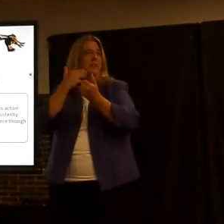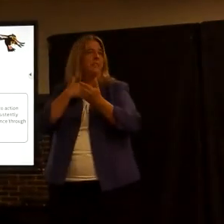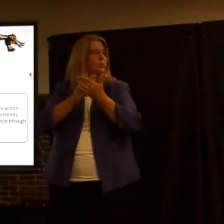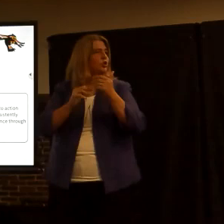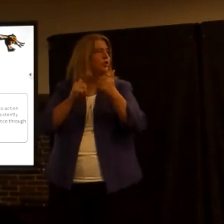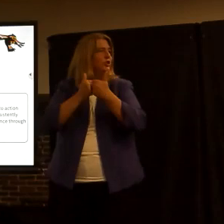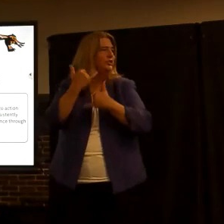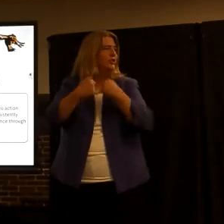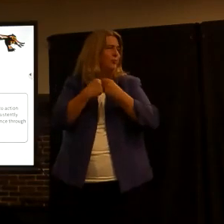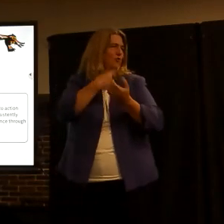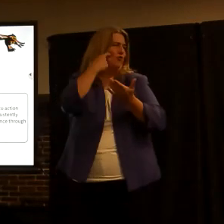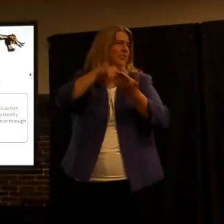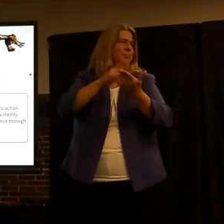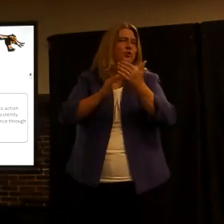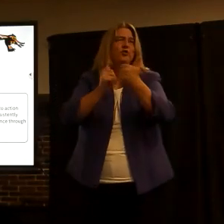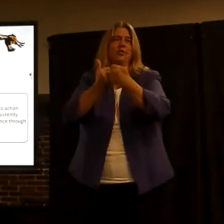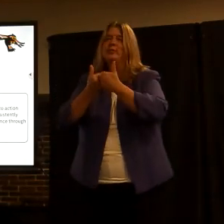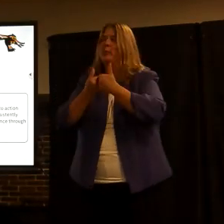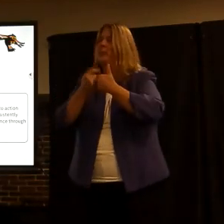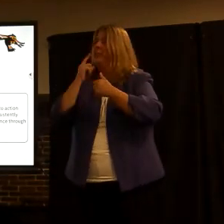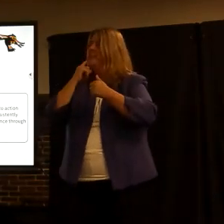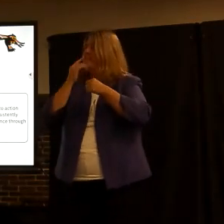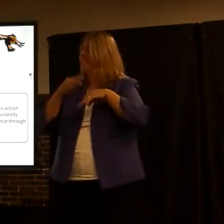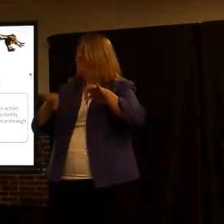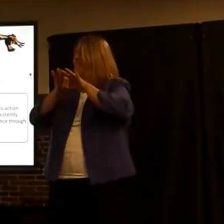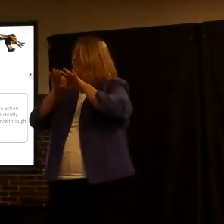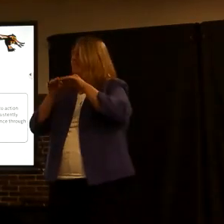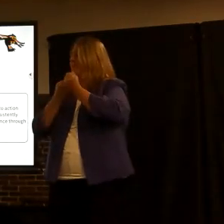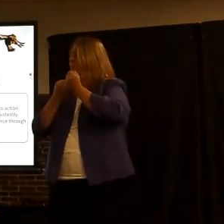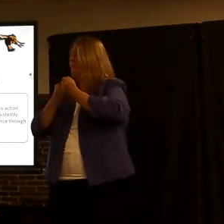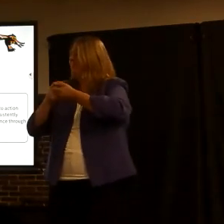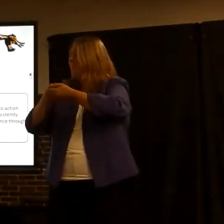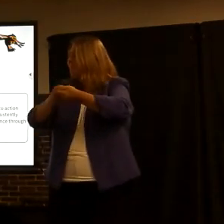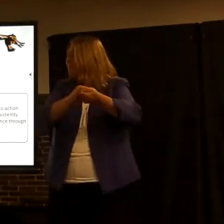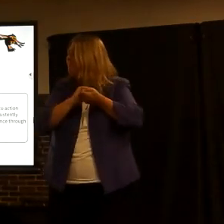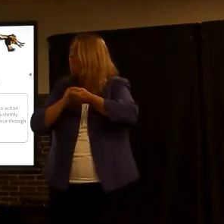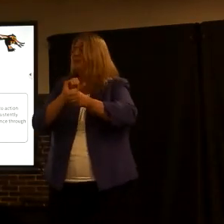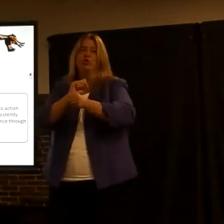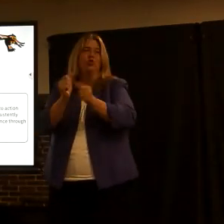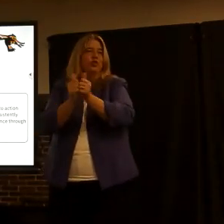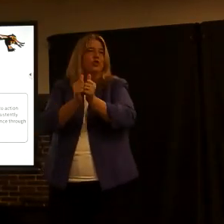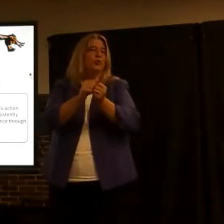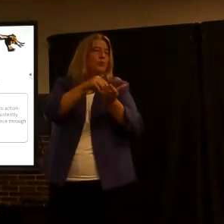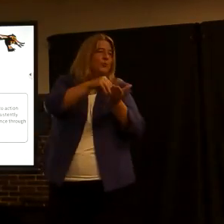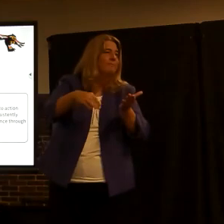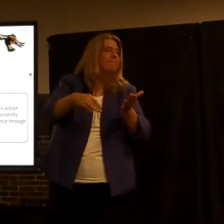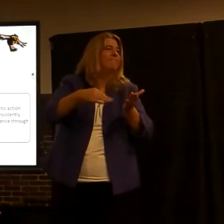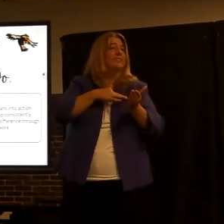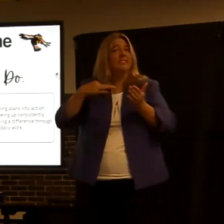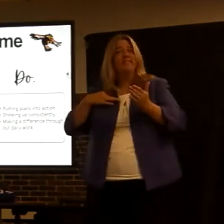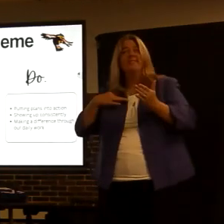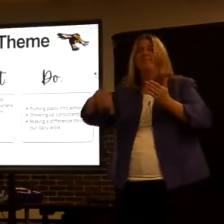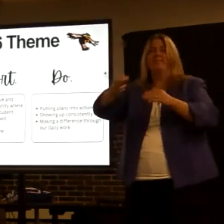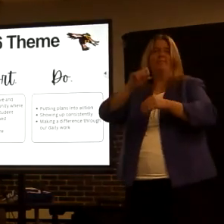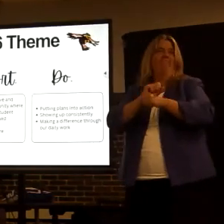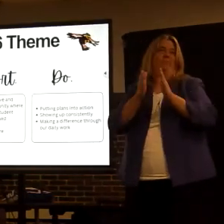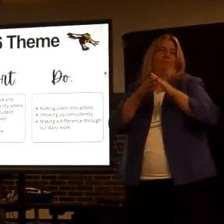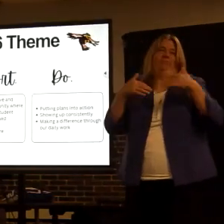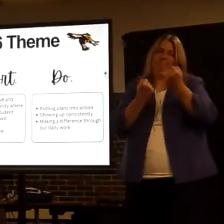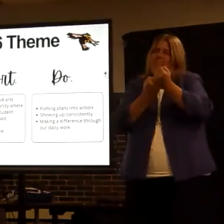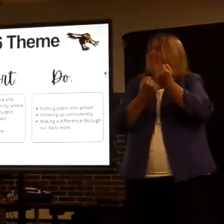that motivation within each other. And then supporting one another, because we do have some challenges we're facing. So it is important to collaborate, to